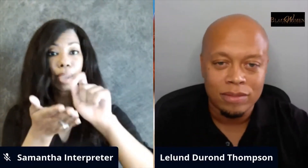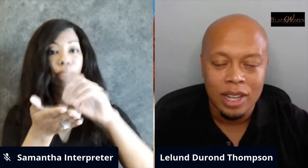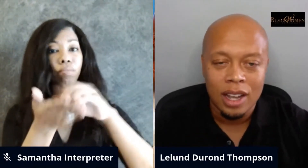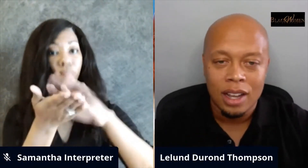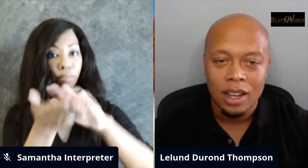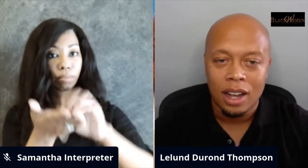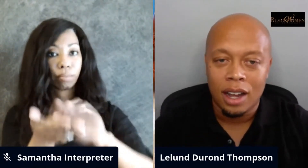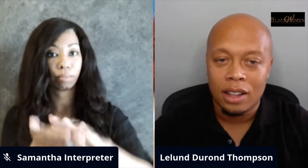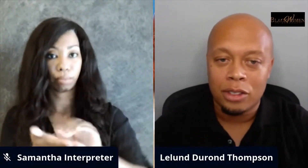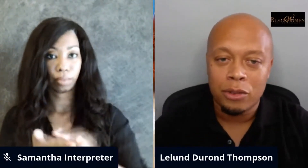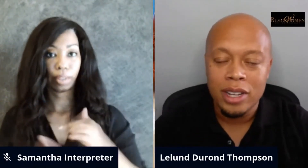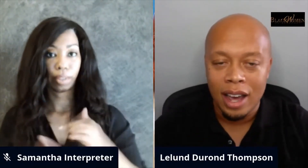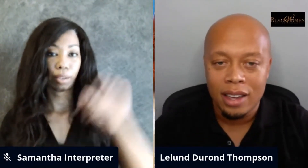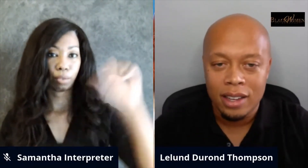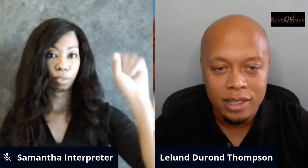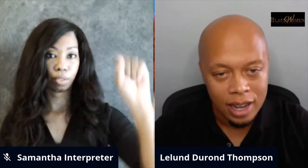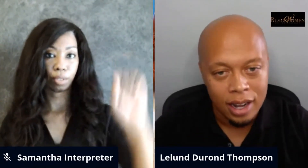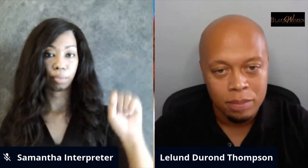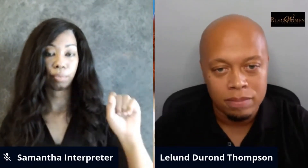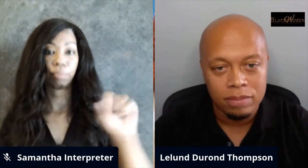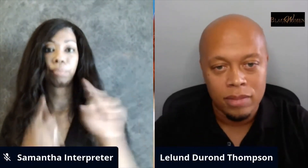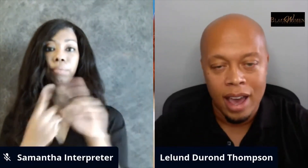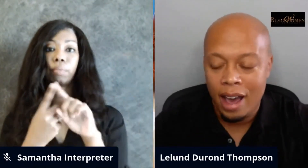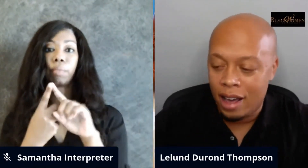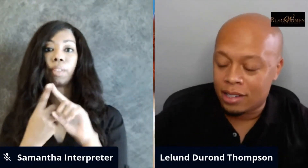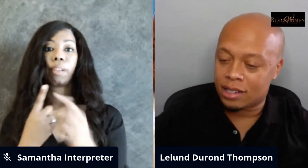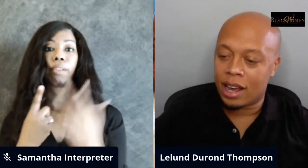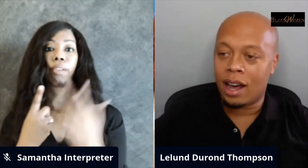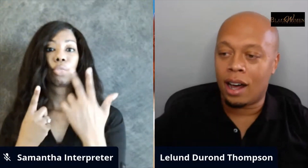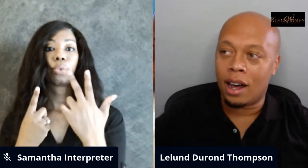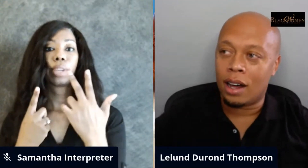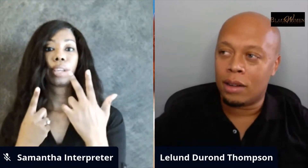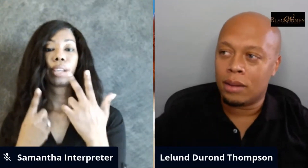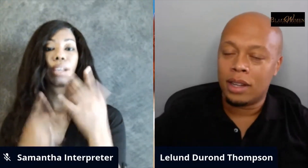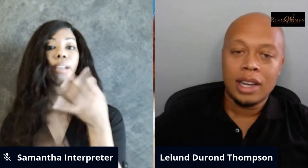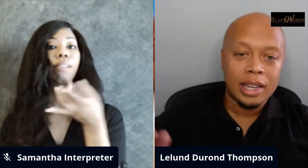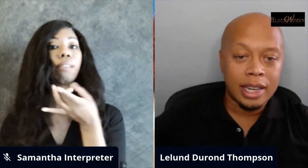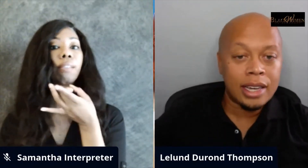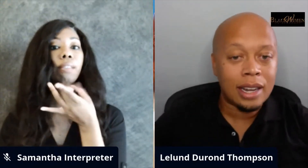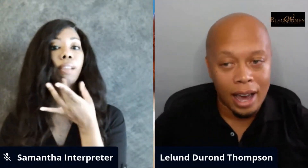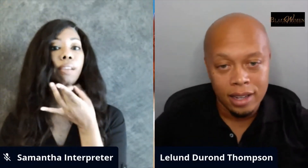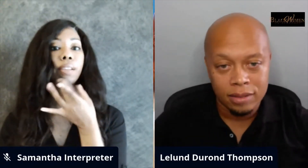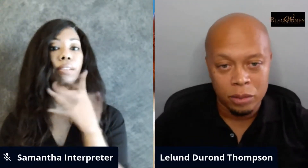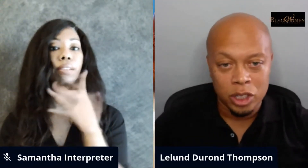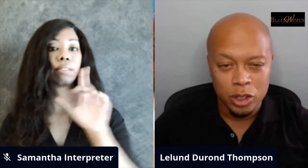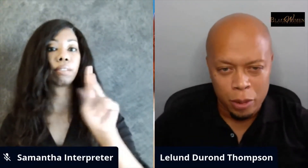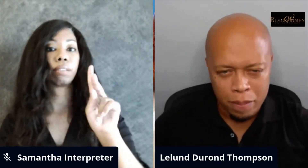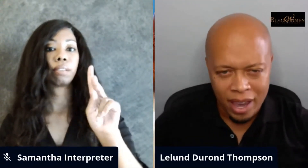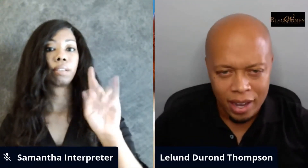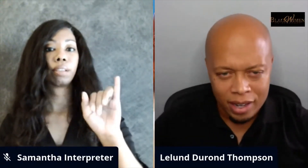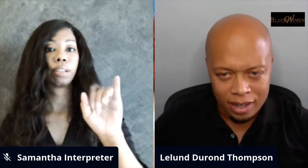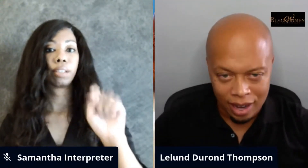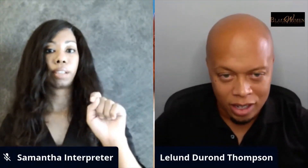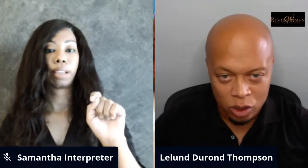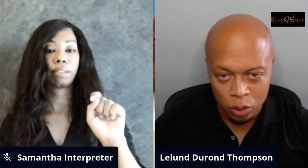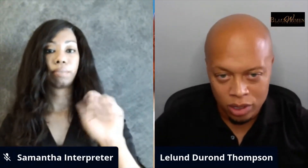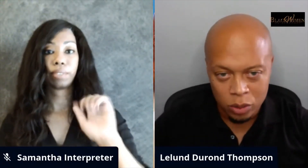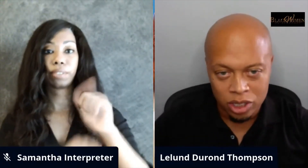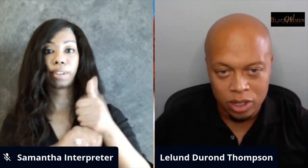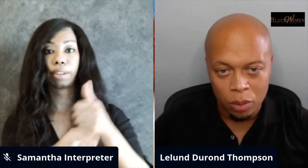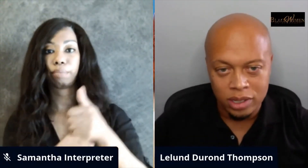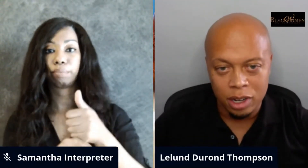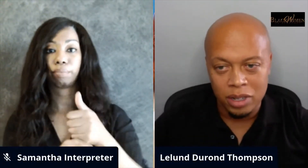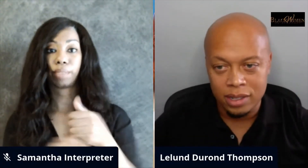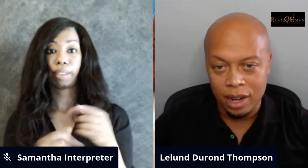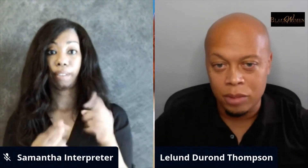down. 3-light kit setup has a key light, which is your main light source,